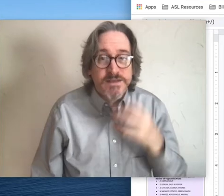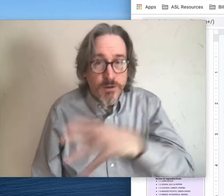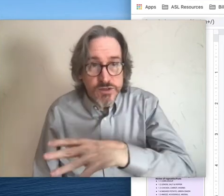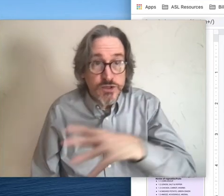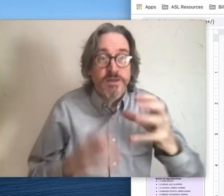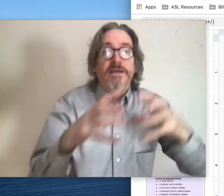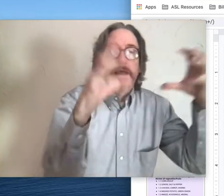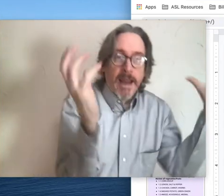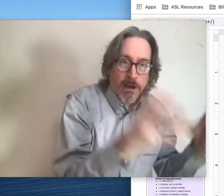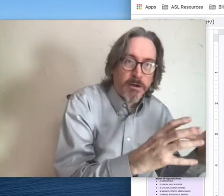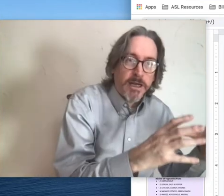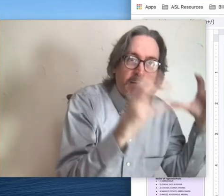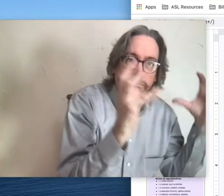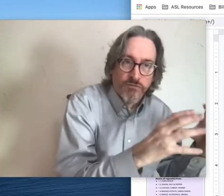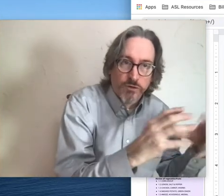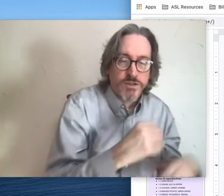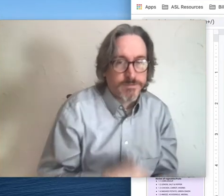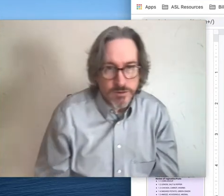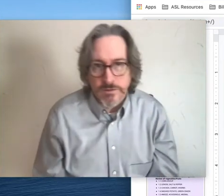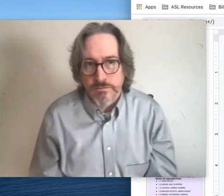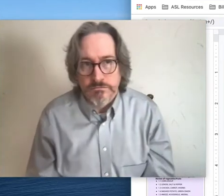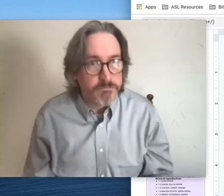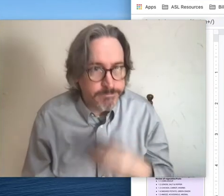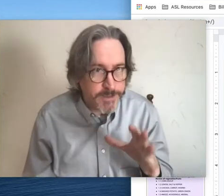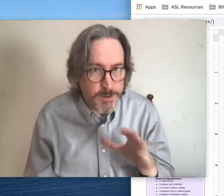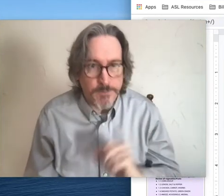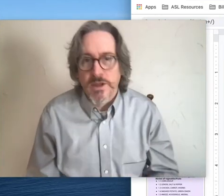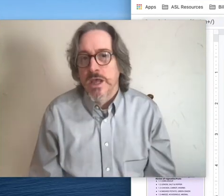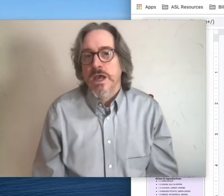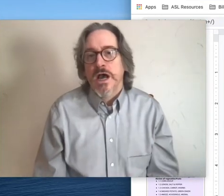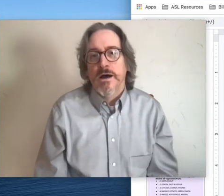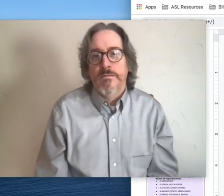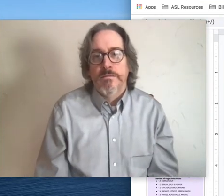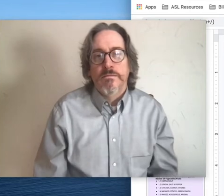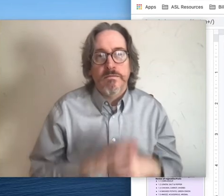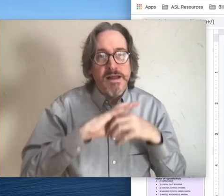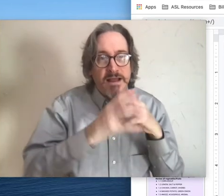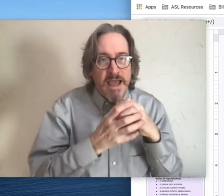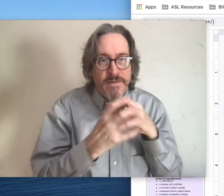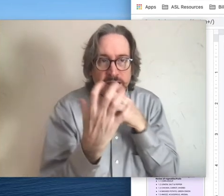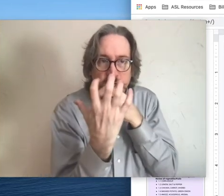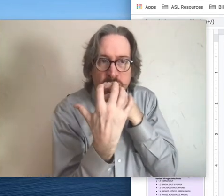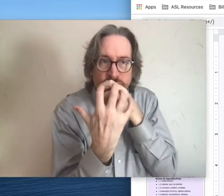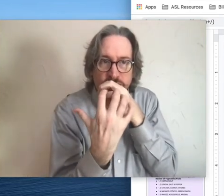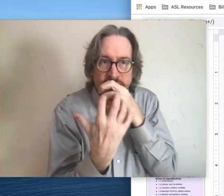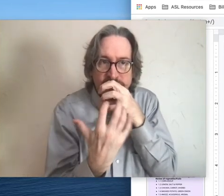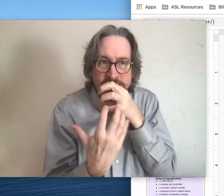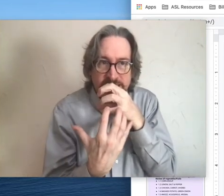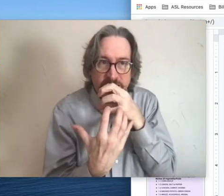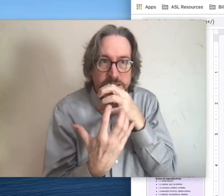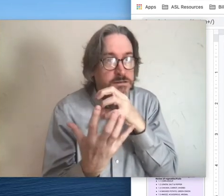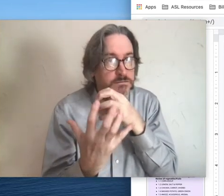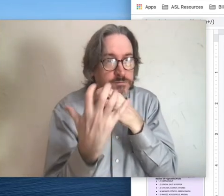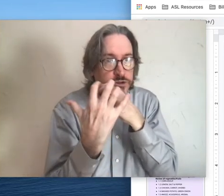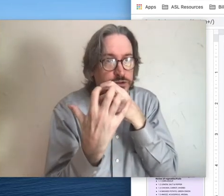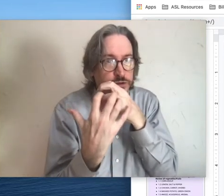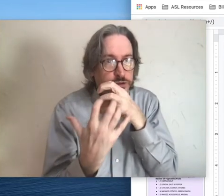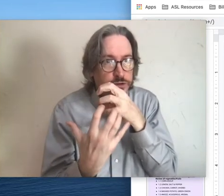as opposed to the hairy fruit. There. And then covered in